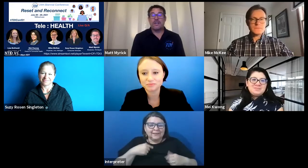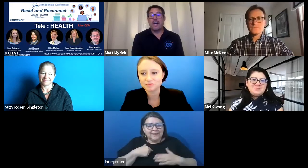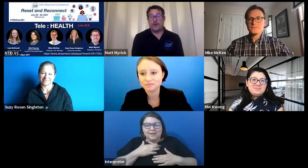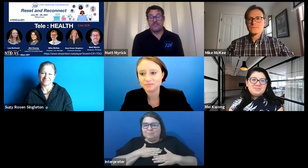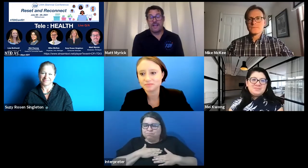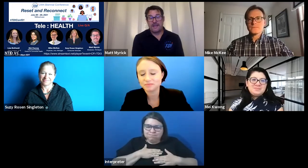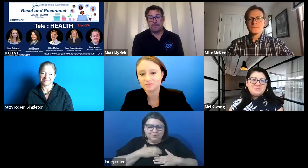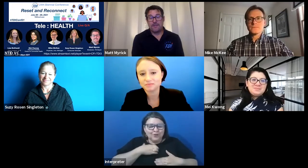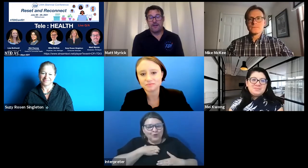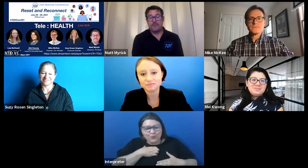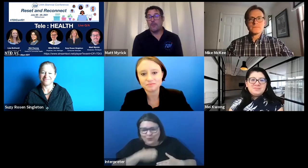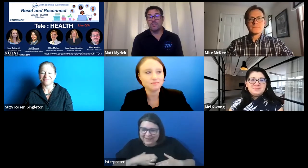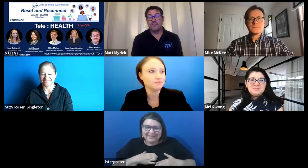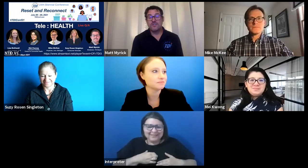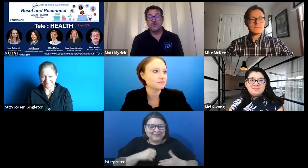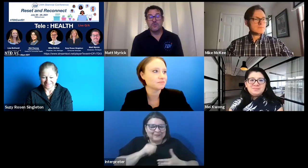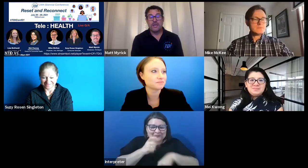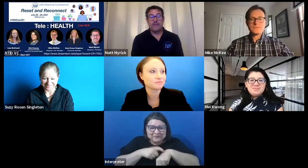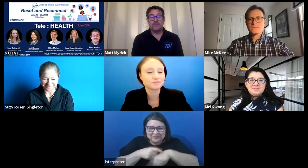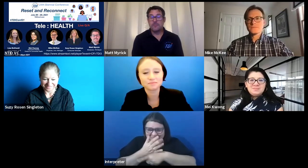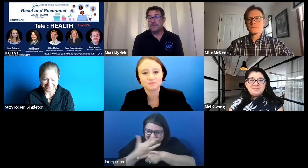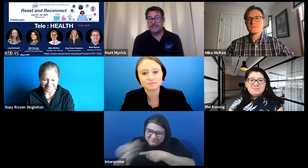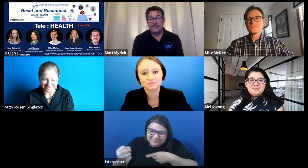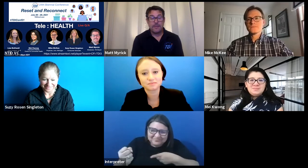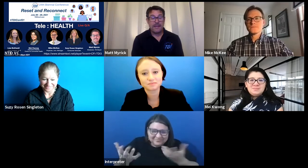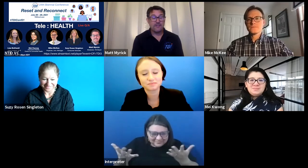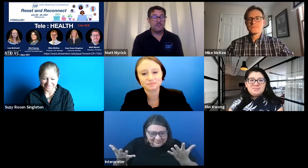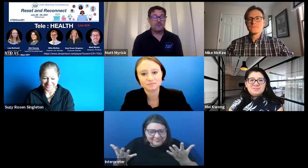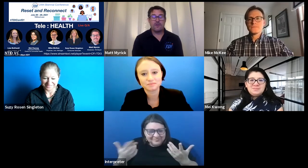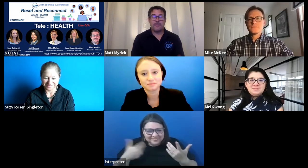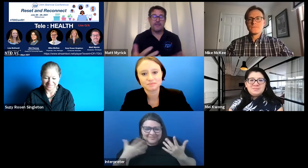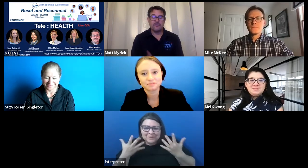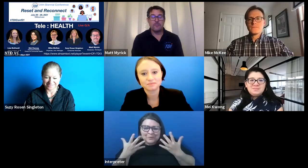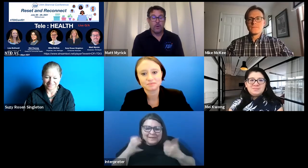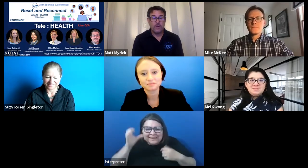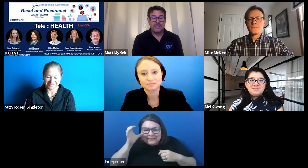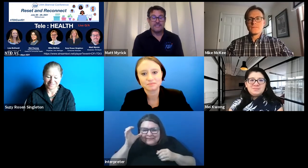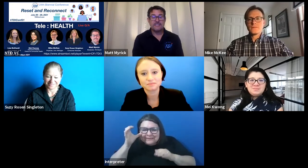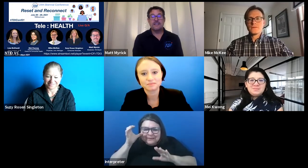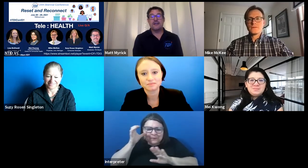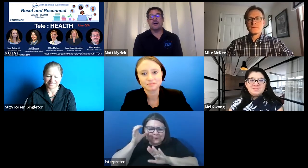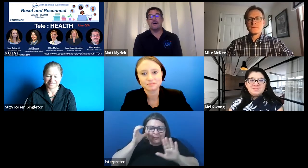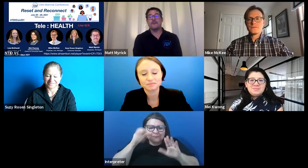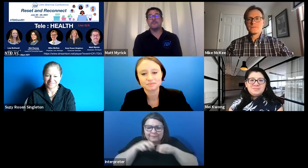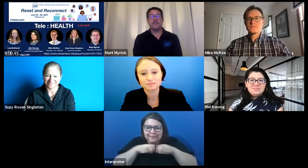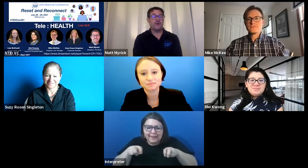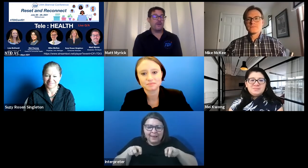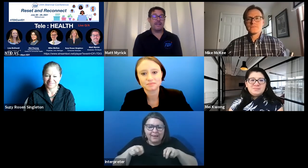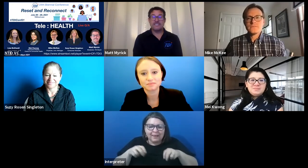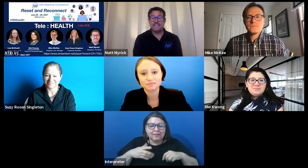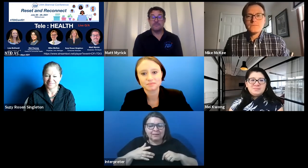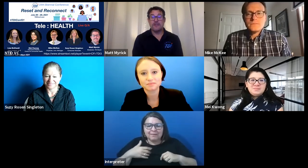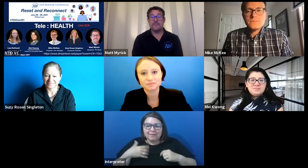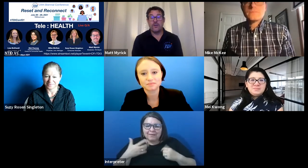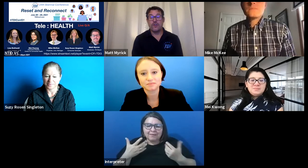were not out of time. I would love to hear from the panel, from the audience, you know, and